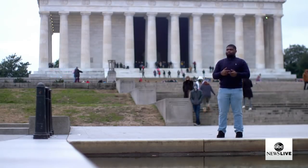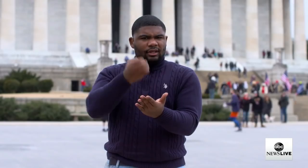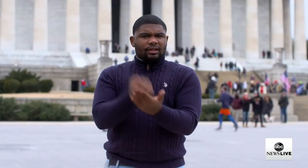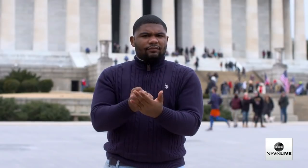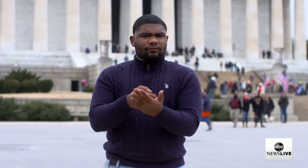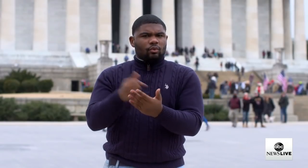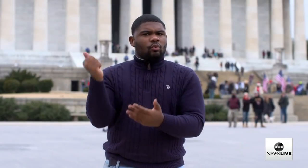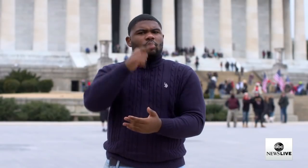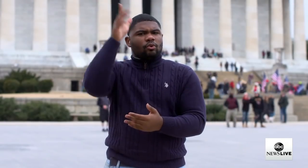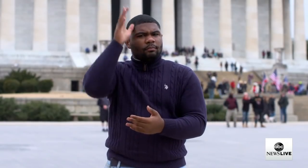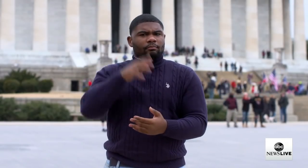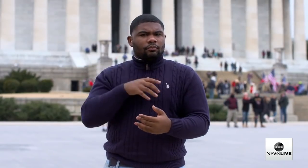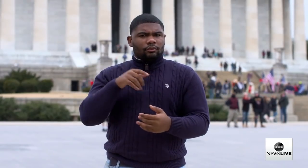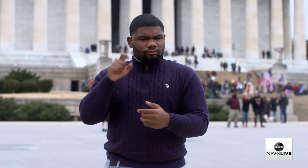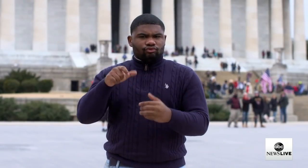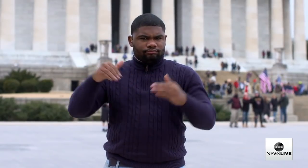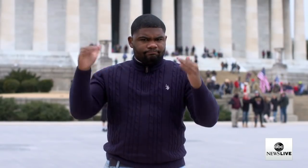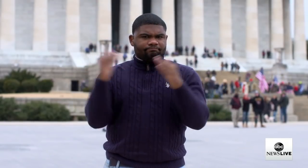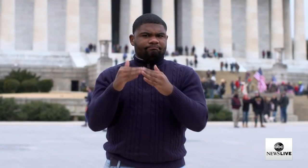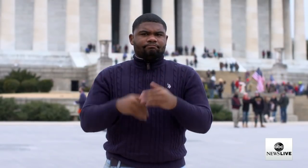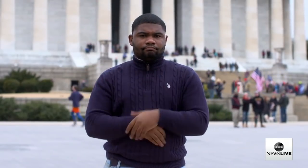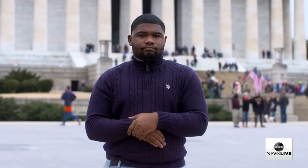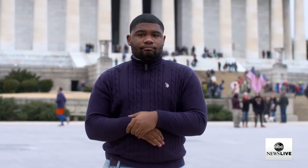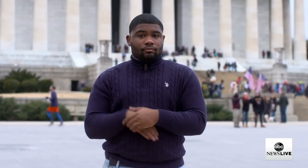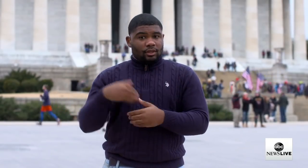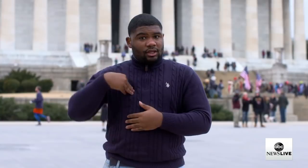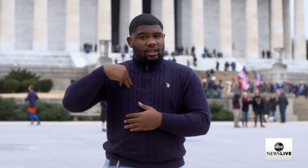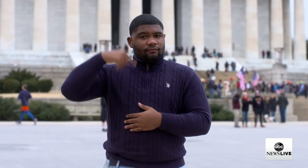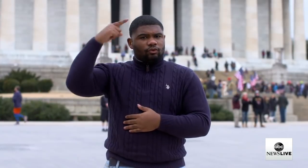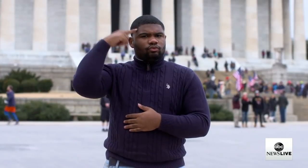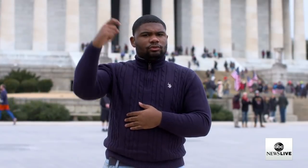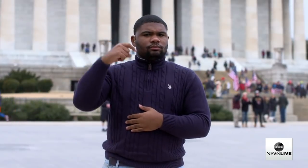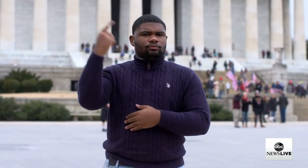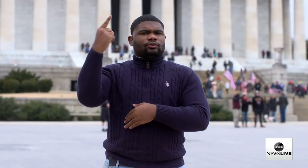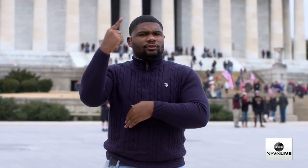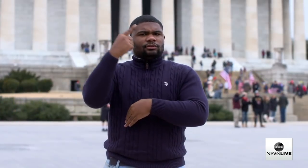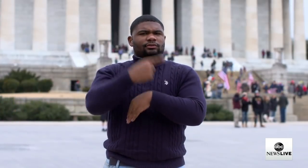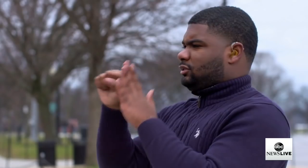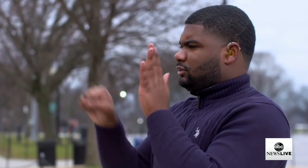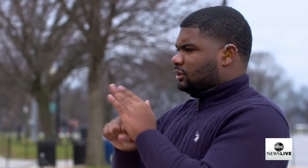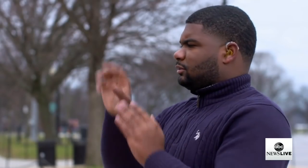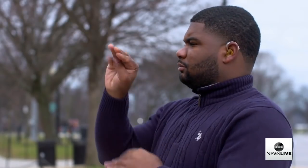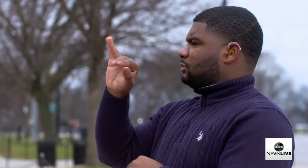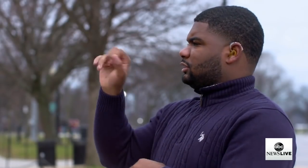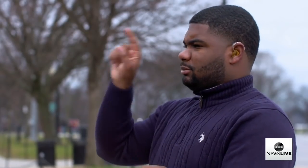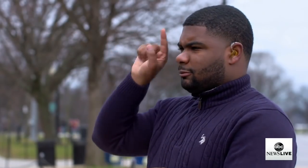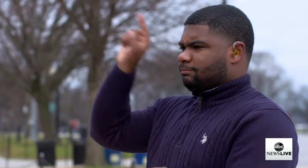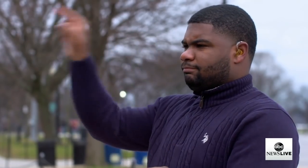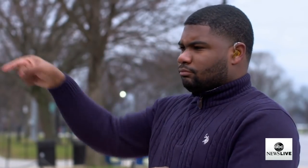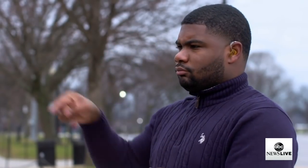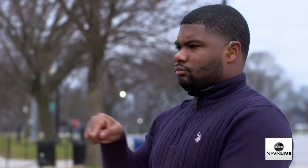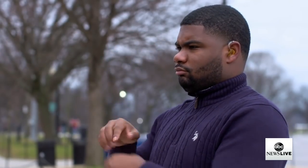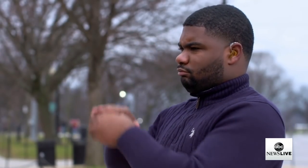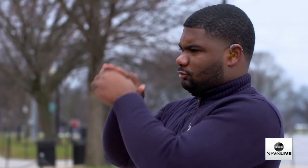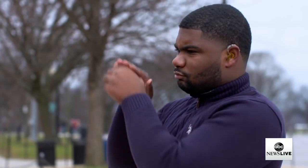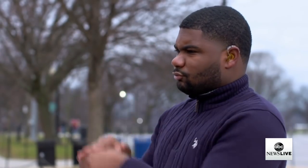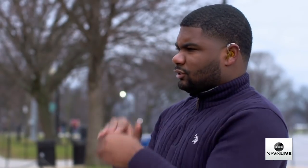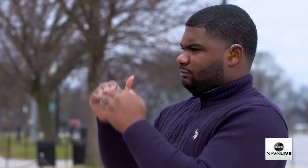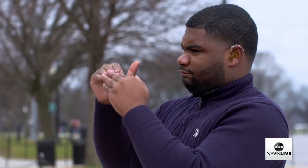In a language. We hold these truths to be self-evident that all men are created equal. In a moment. I have a dream that one day even in the state of